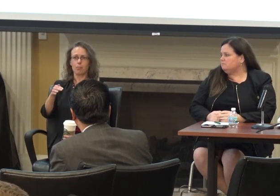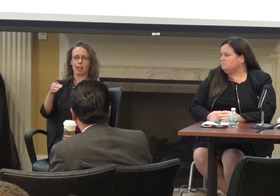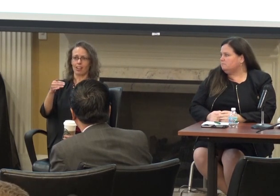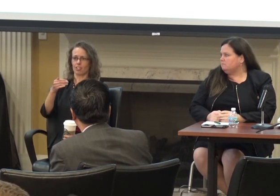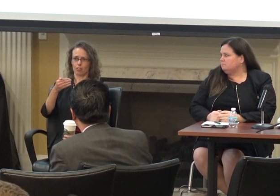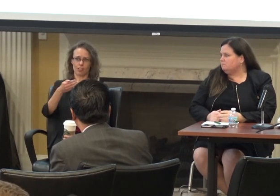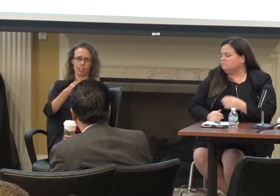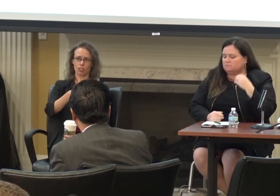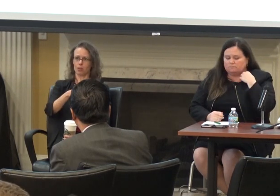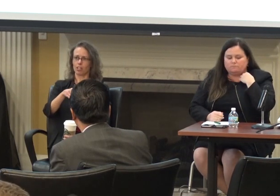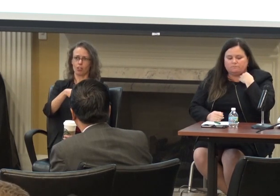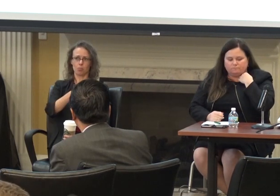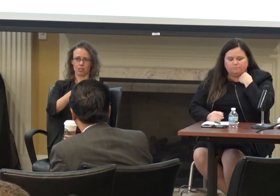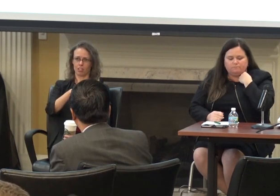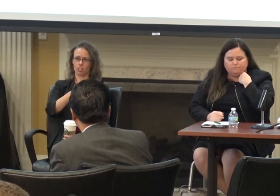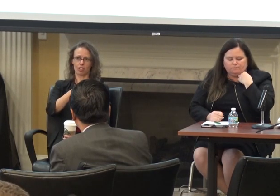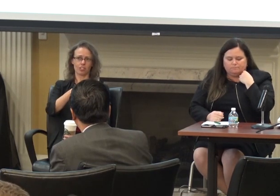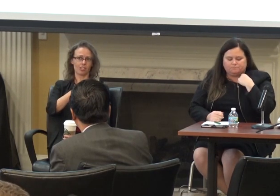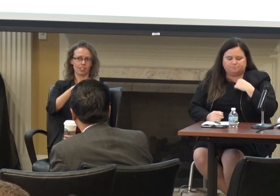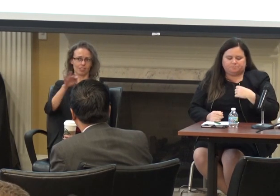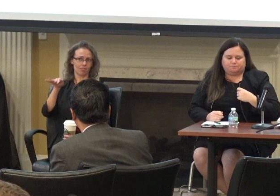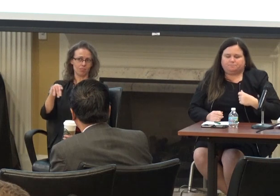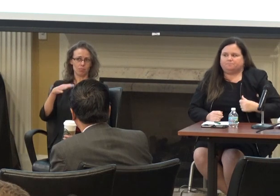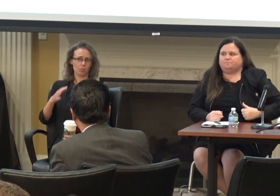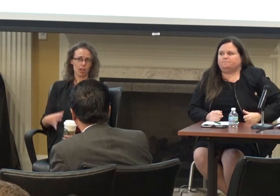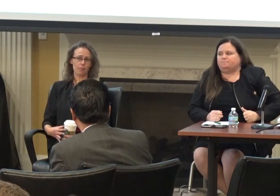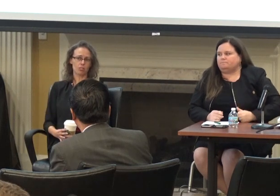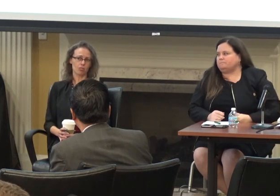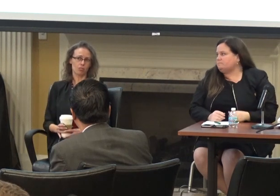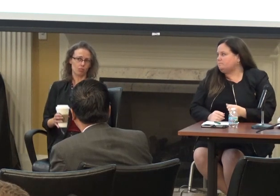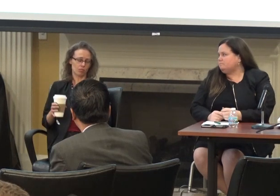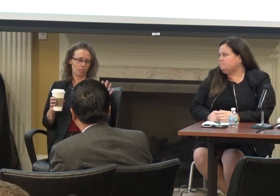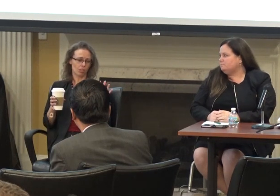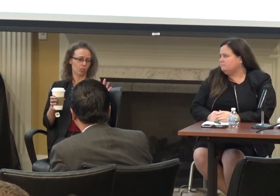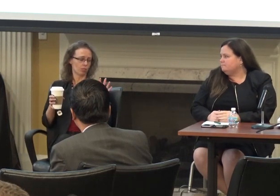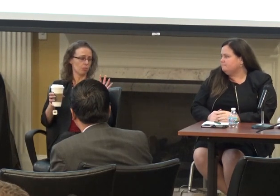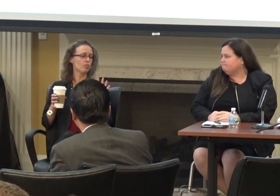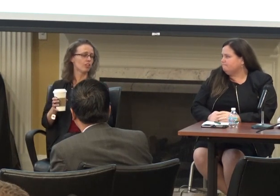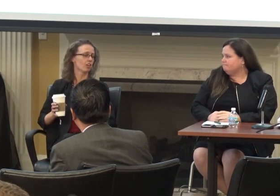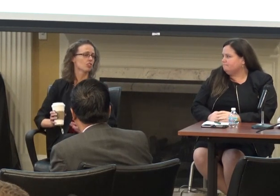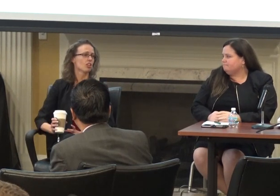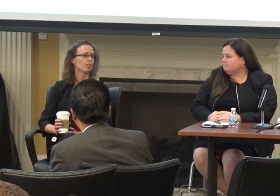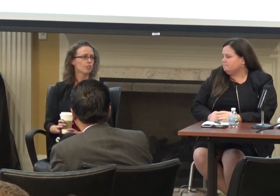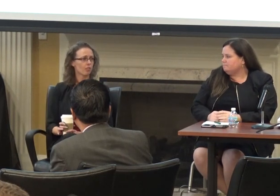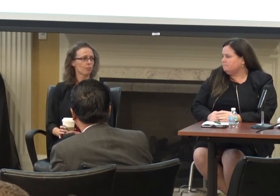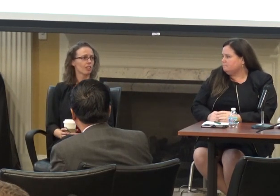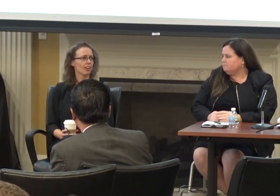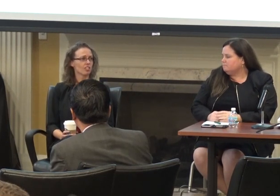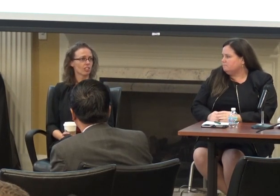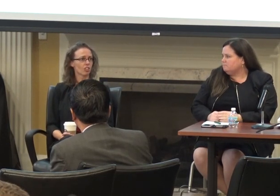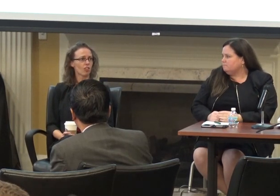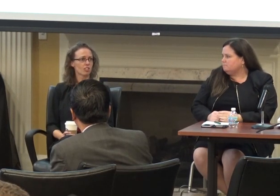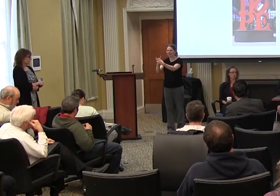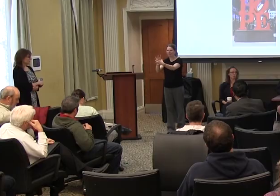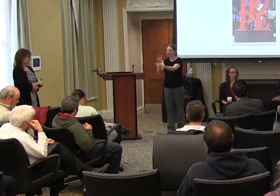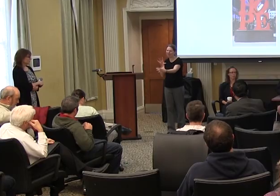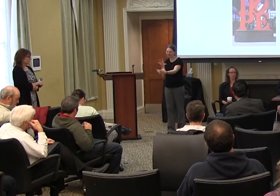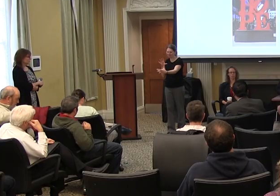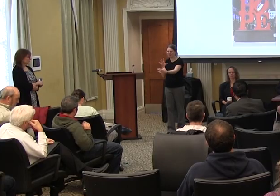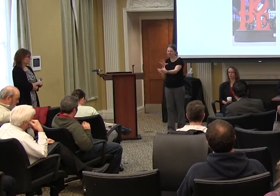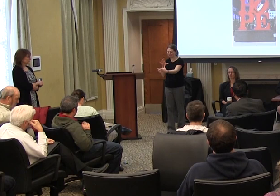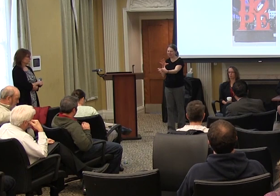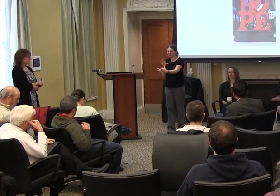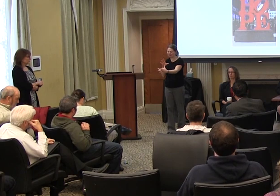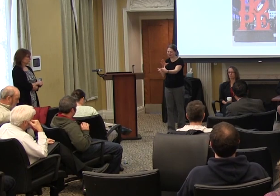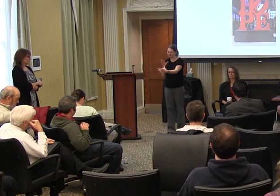to get by to find joy and hope within each other and perhaps you know removing ourselves from interacting across those